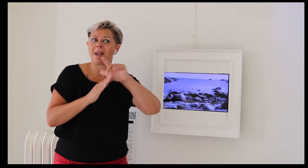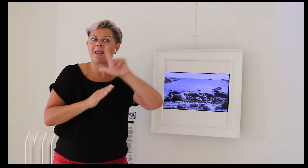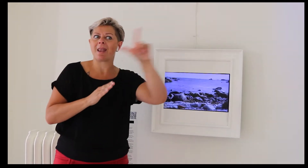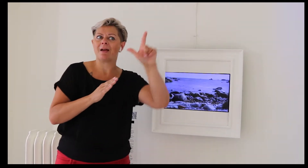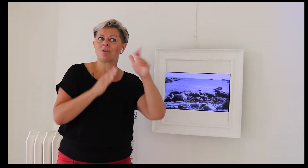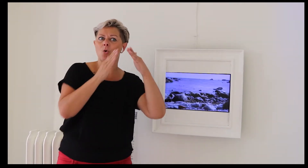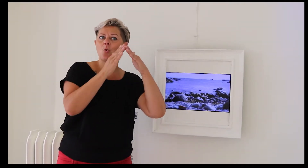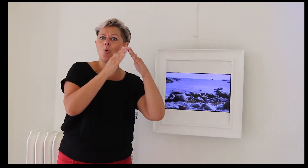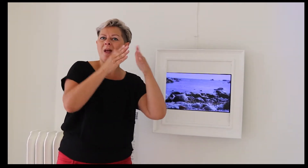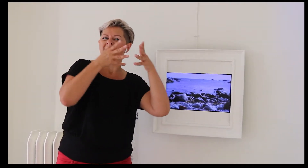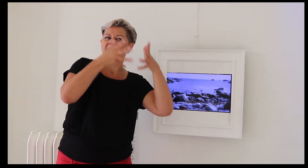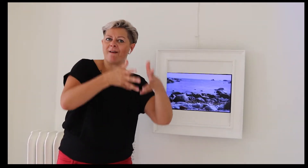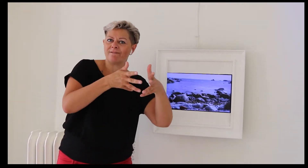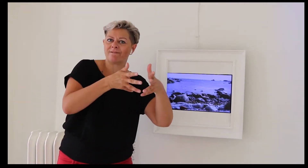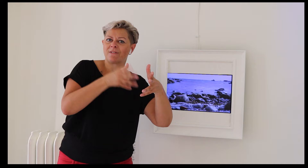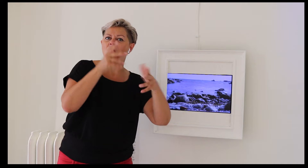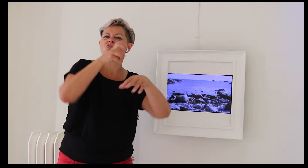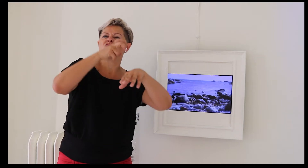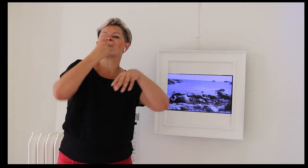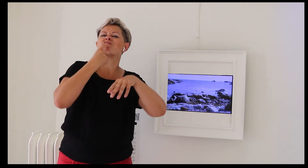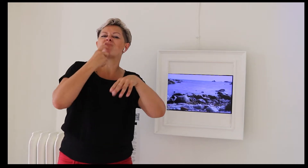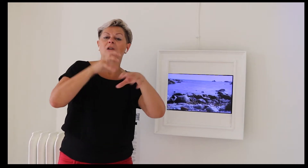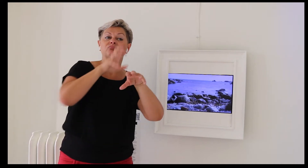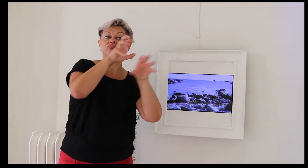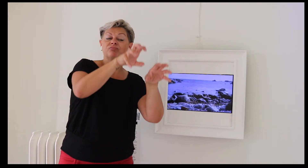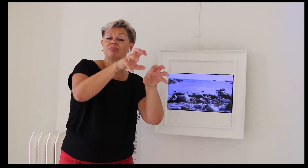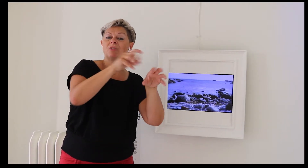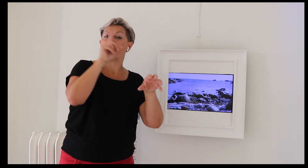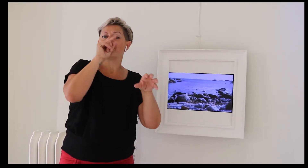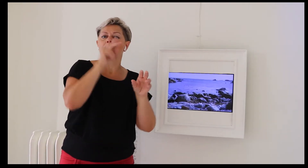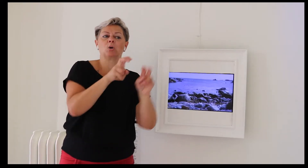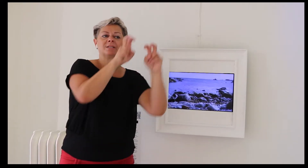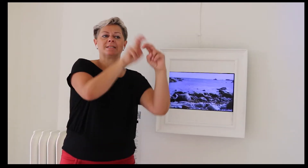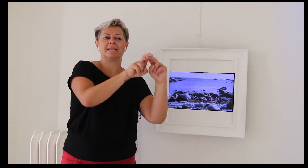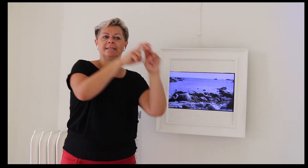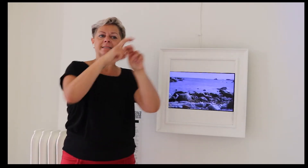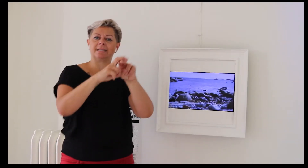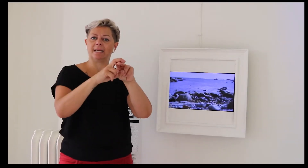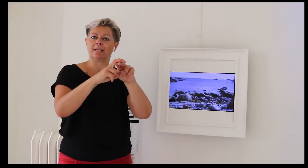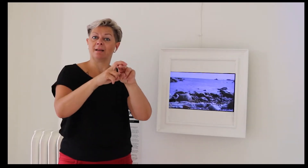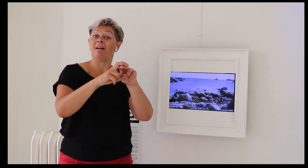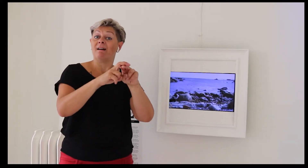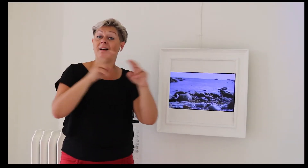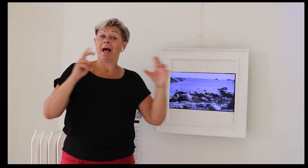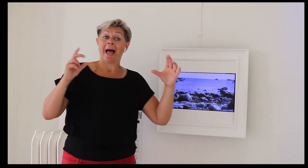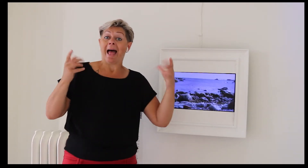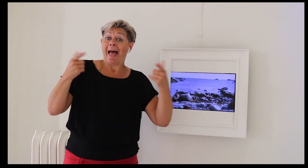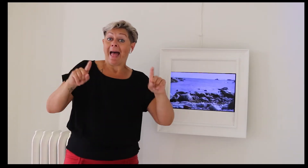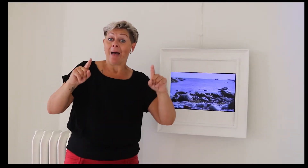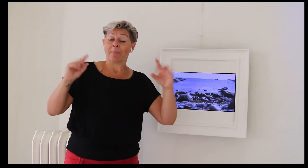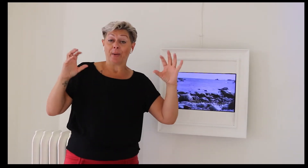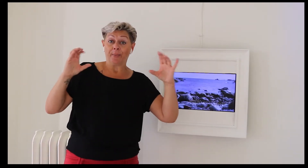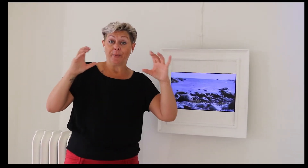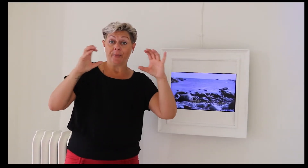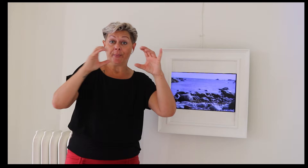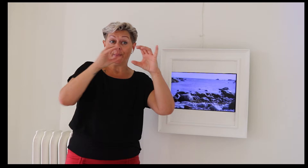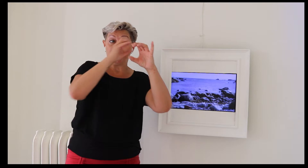left corner, a few rocks where seabirds rest. The video ends with just a tiny pinhole of light visible